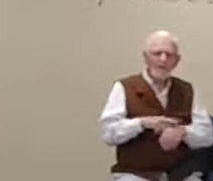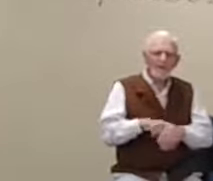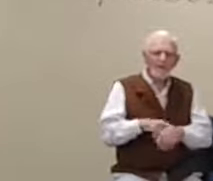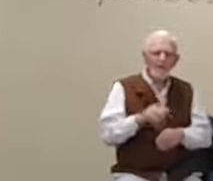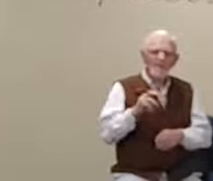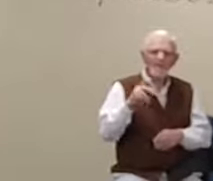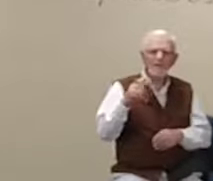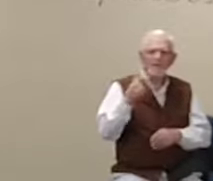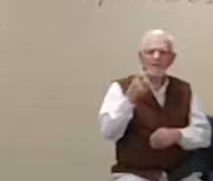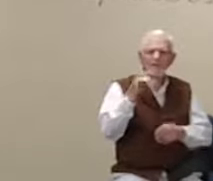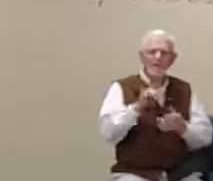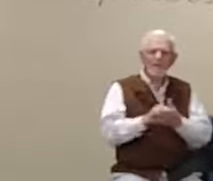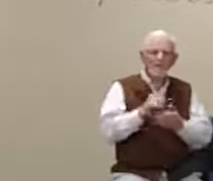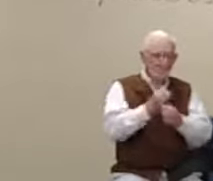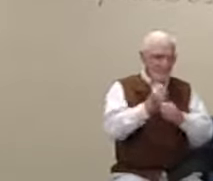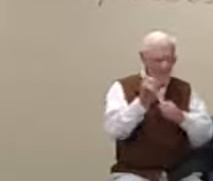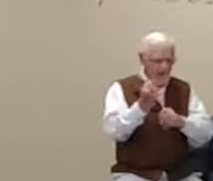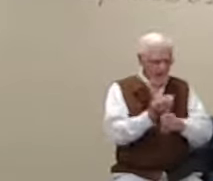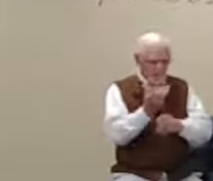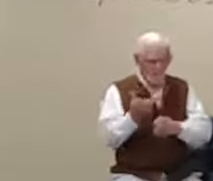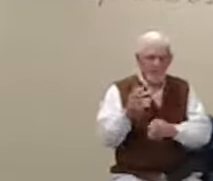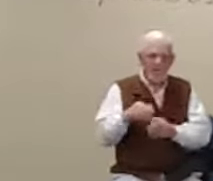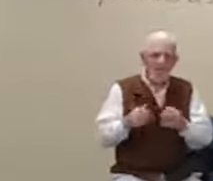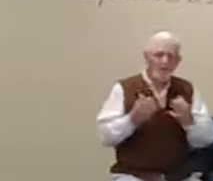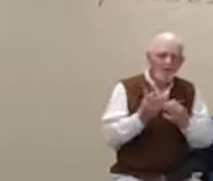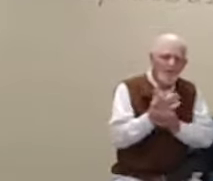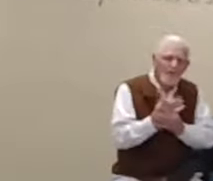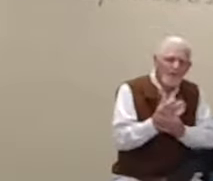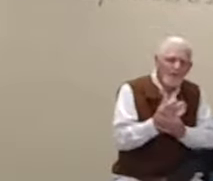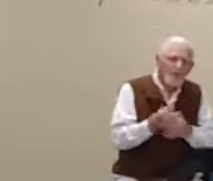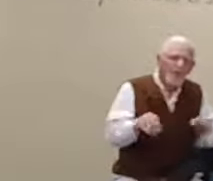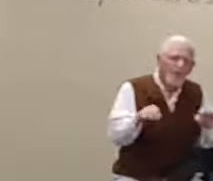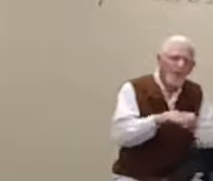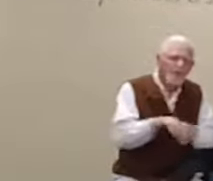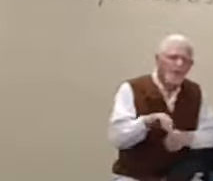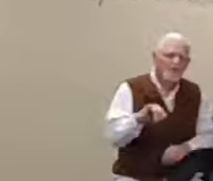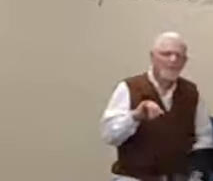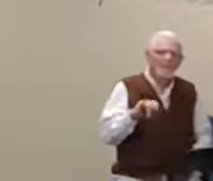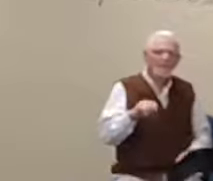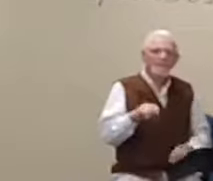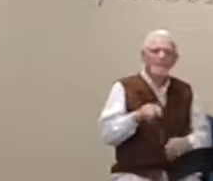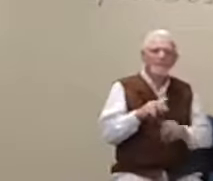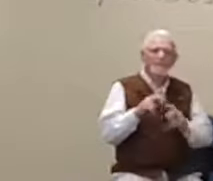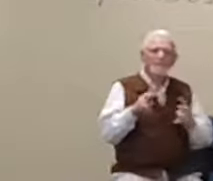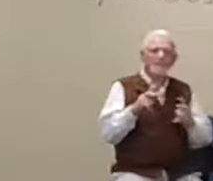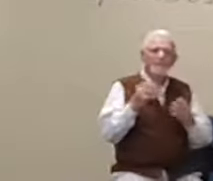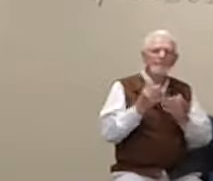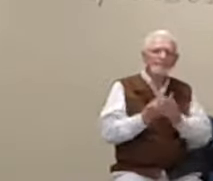it makes everything that we went through worth it. It really does.